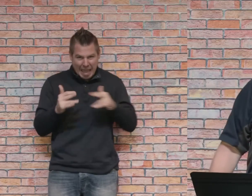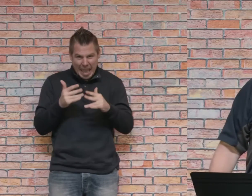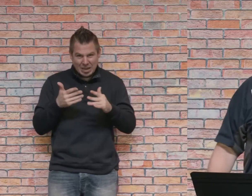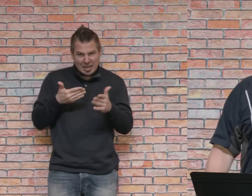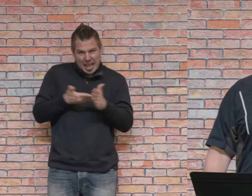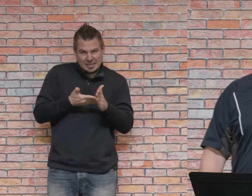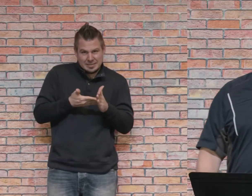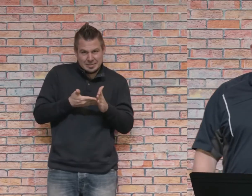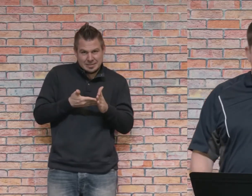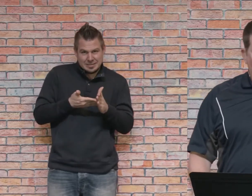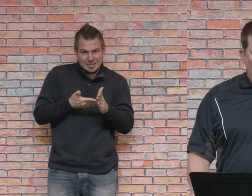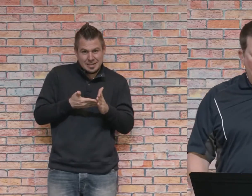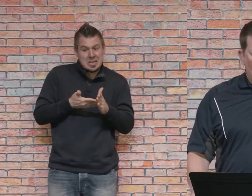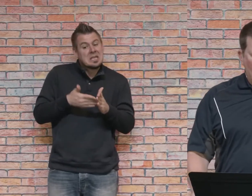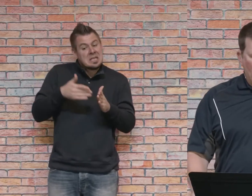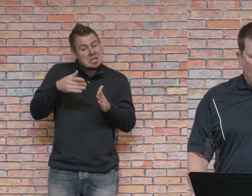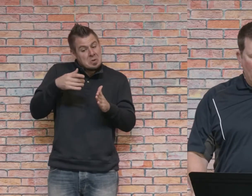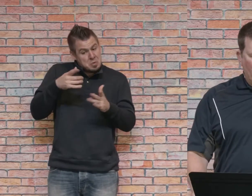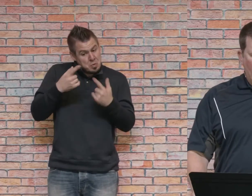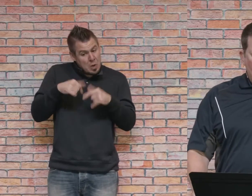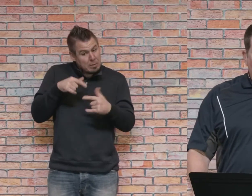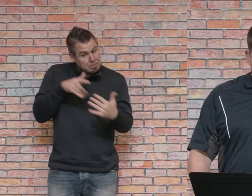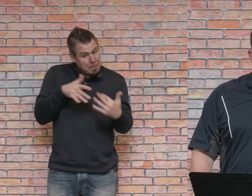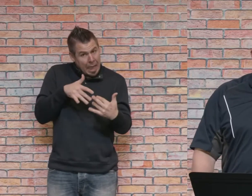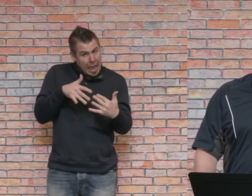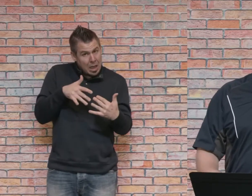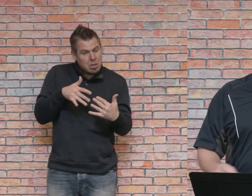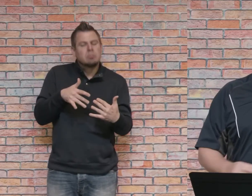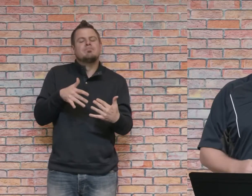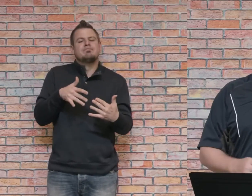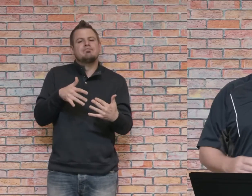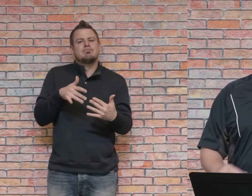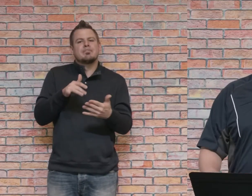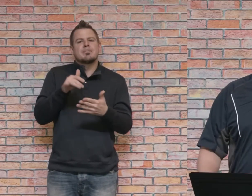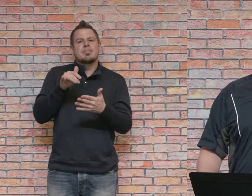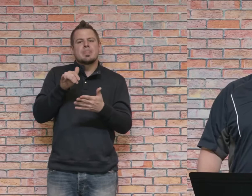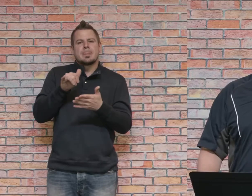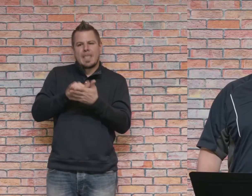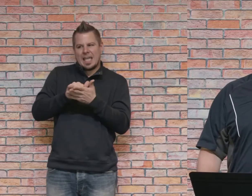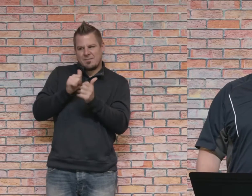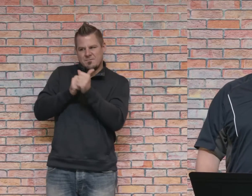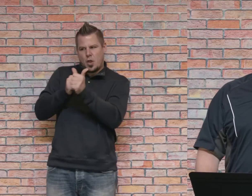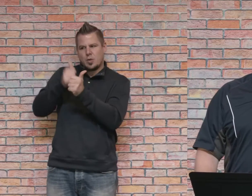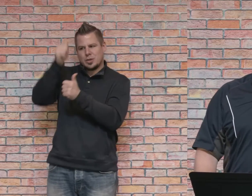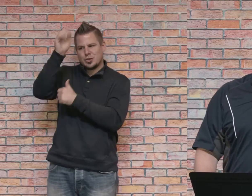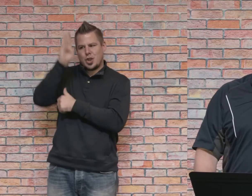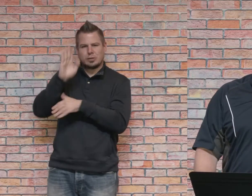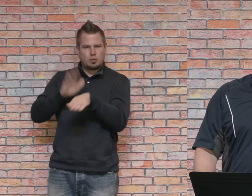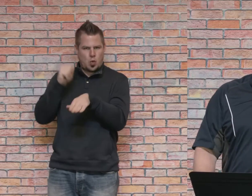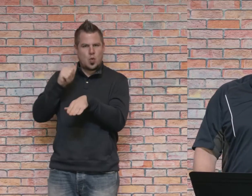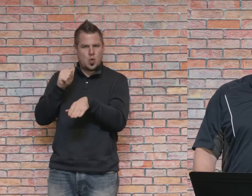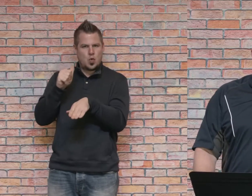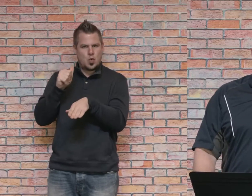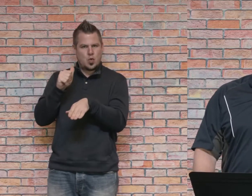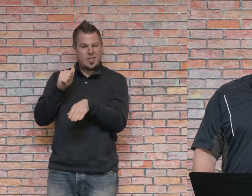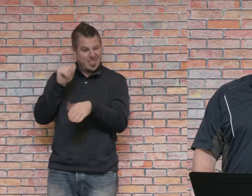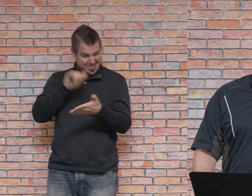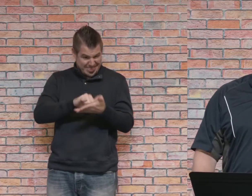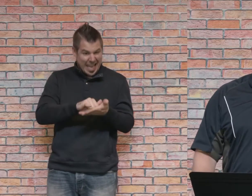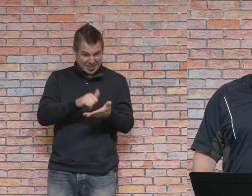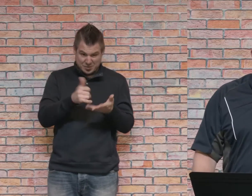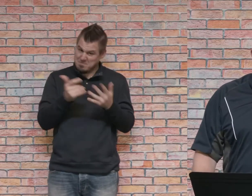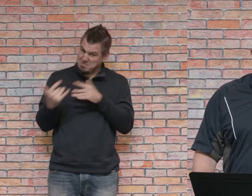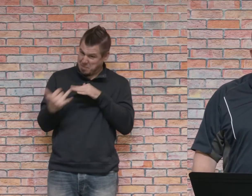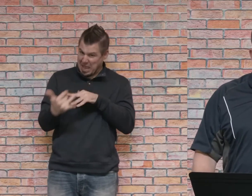that God has called you to live. And let me tell you, this is a fight worth fighting. This is a battle